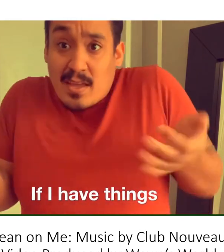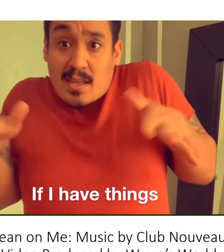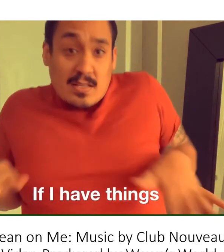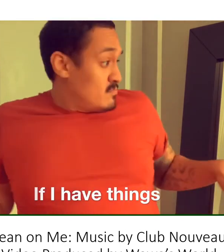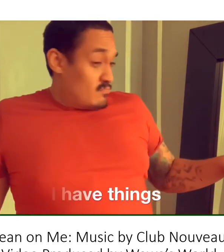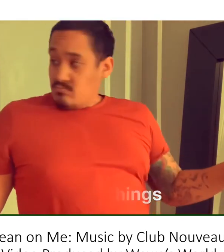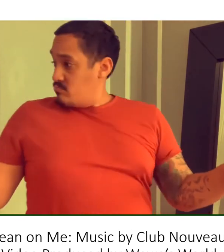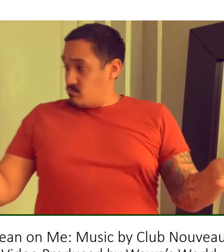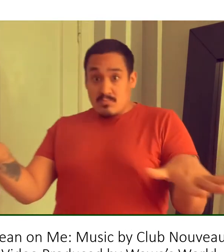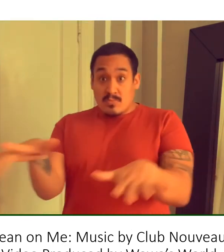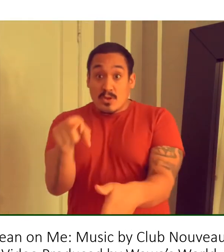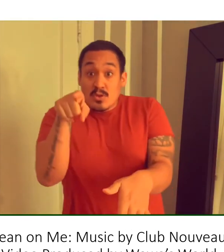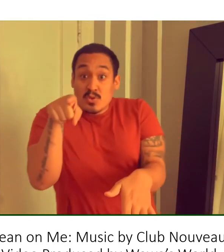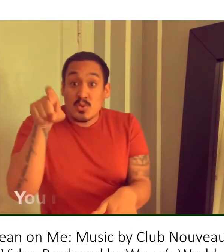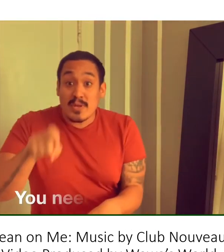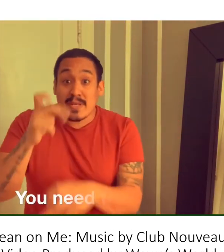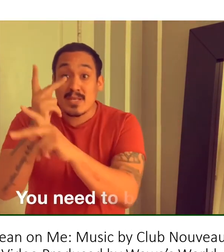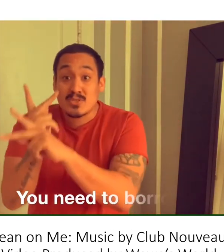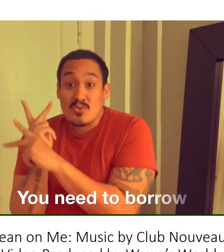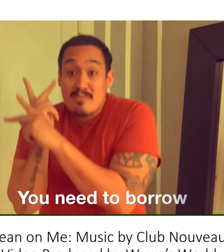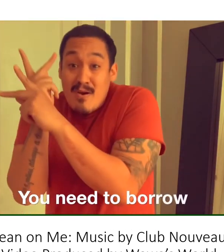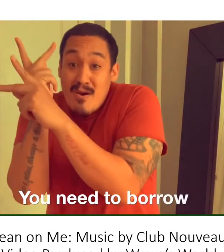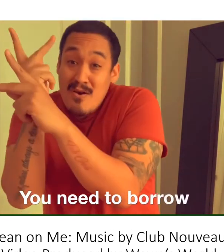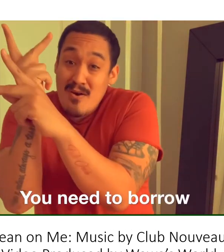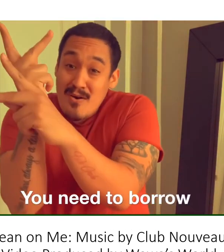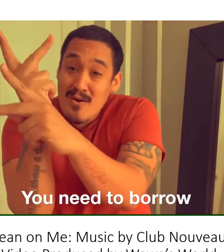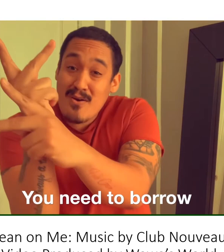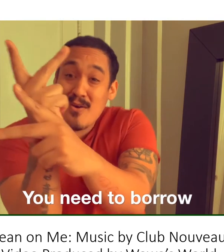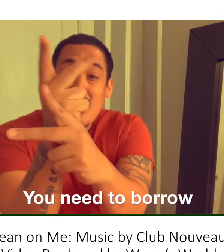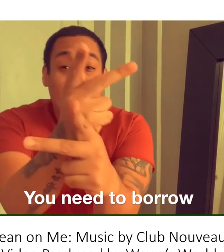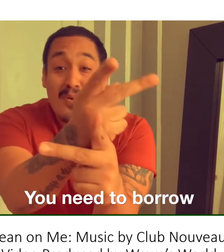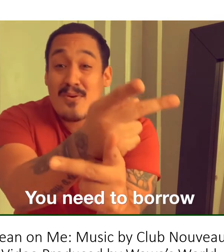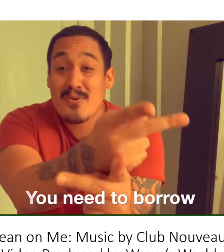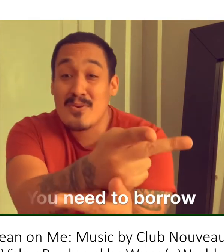have things, you need to walk.